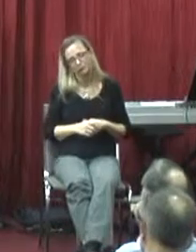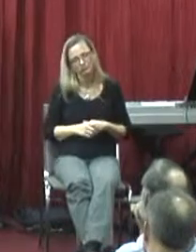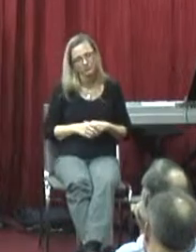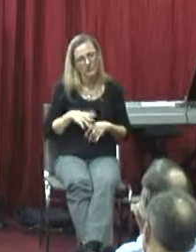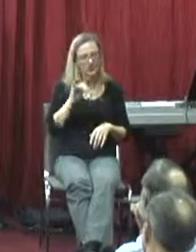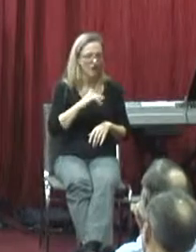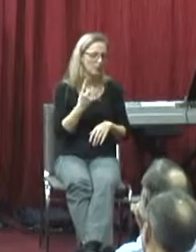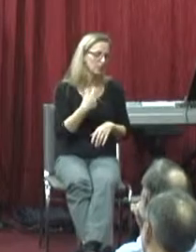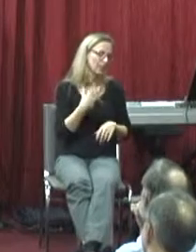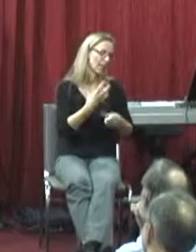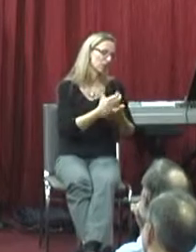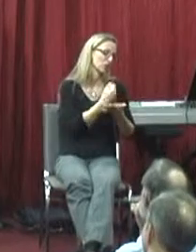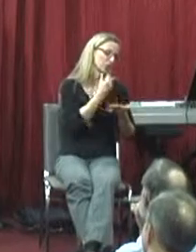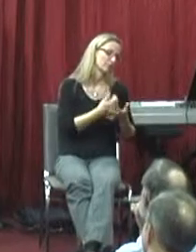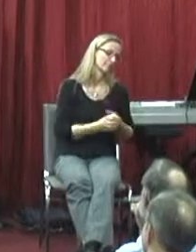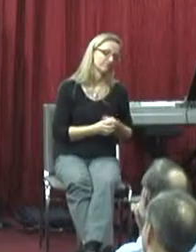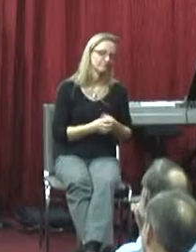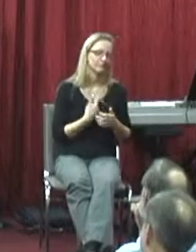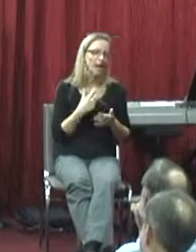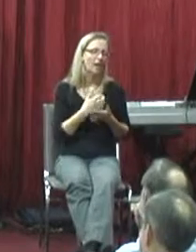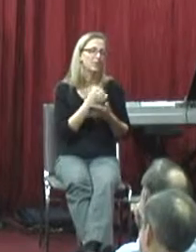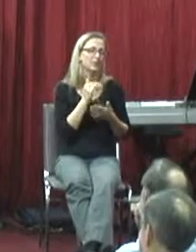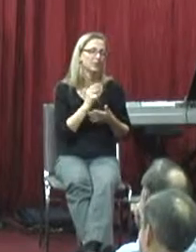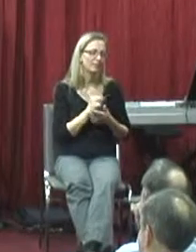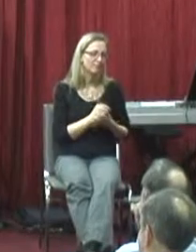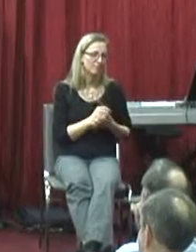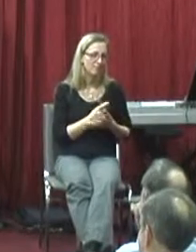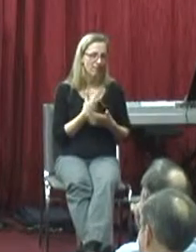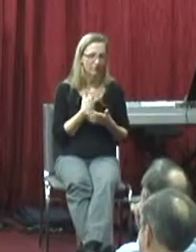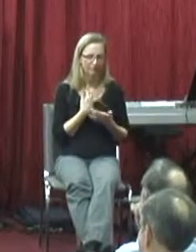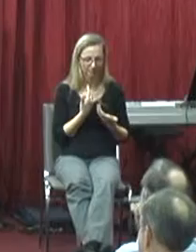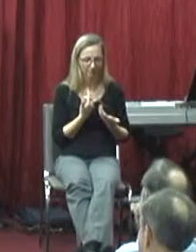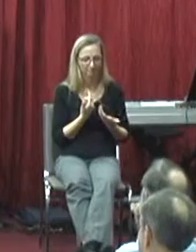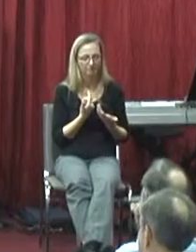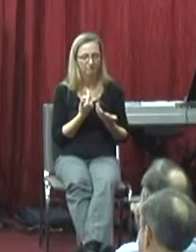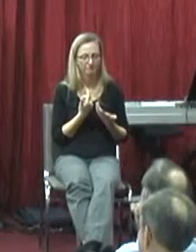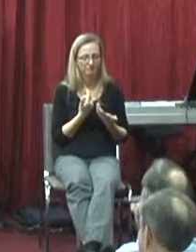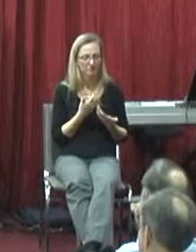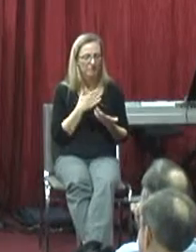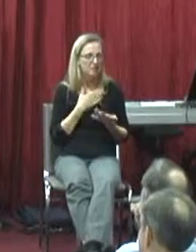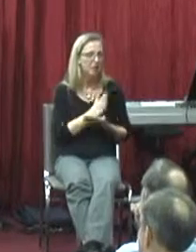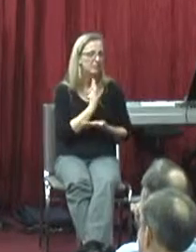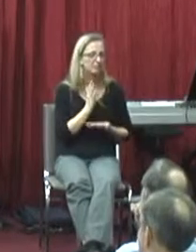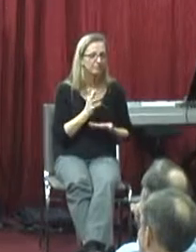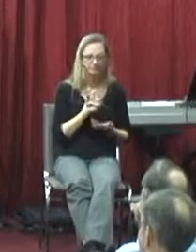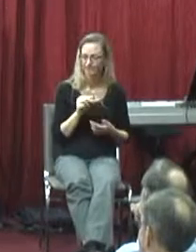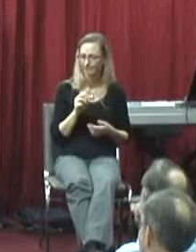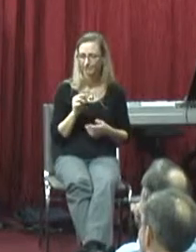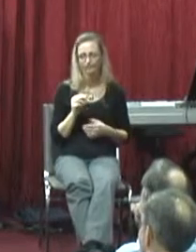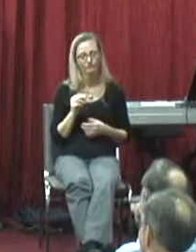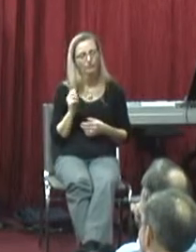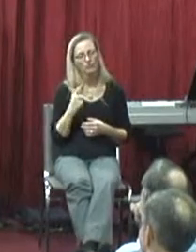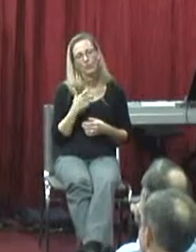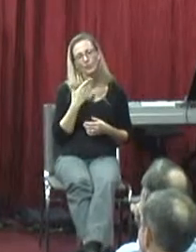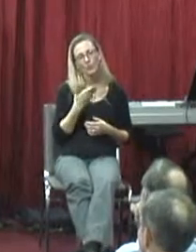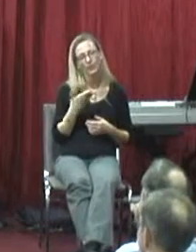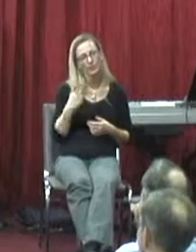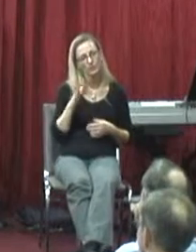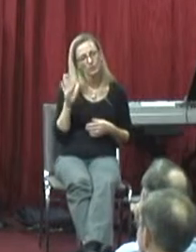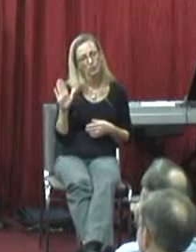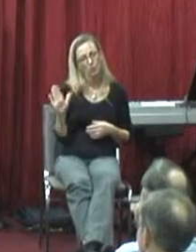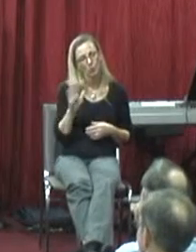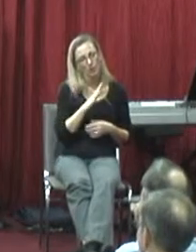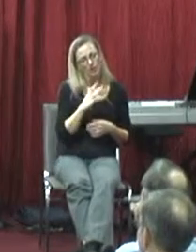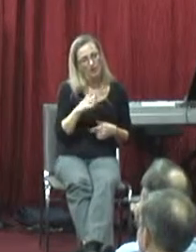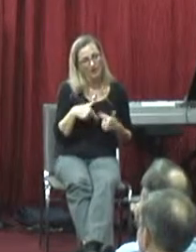that was something I deserved. I earned it. I was entitled to it. But all those good things in your life were the